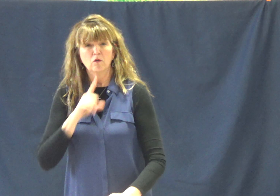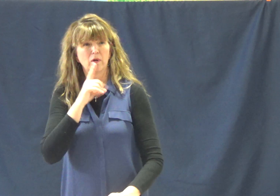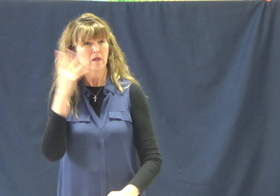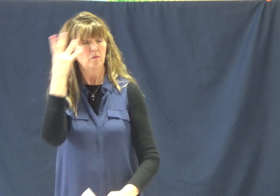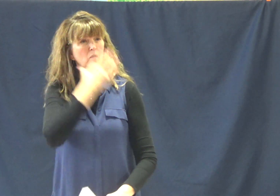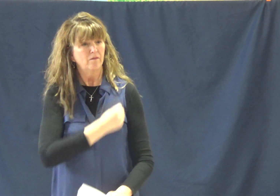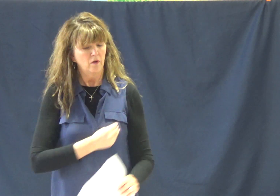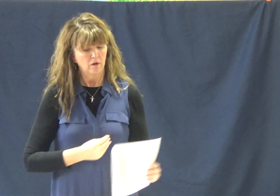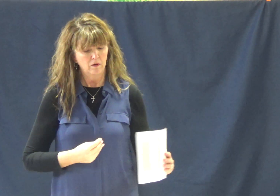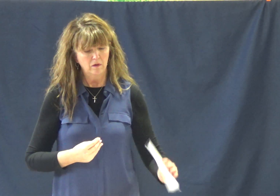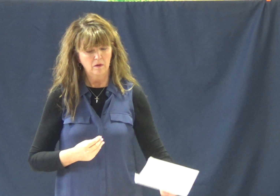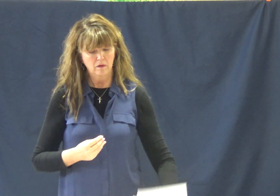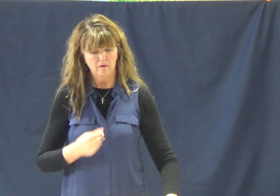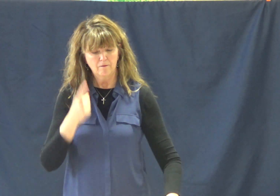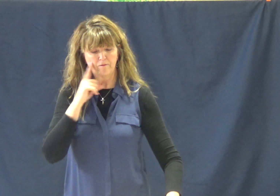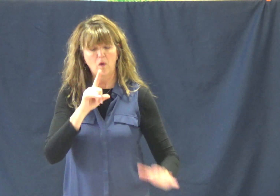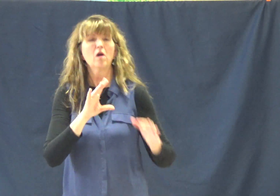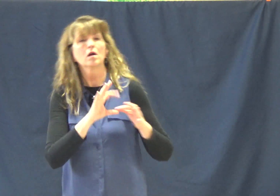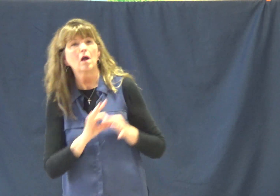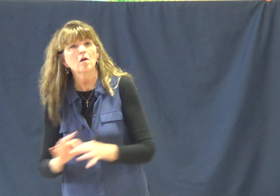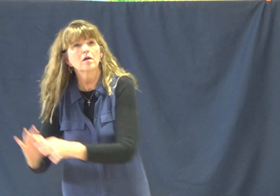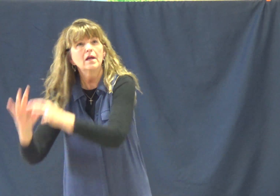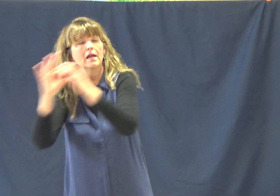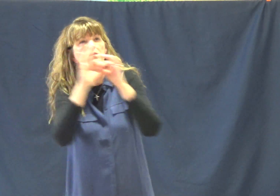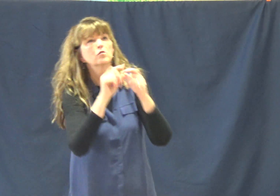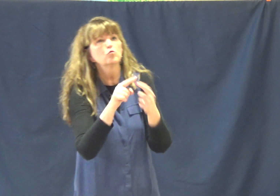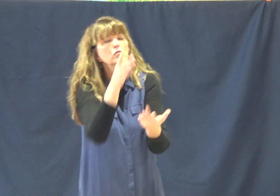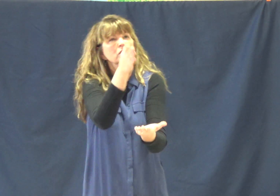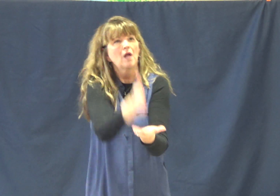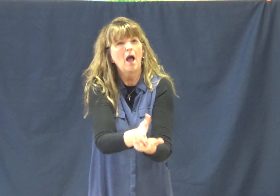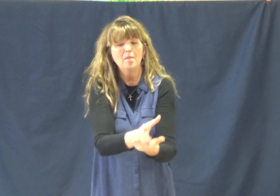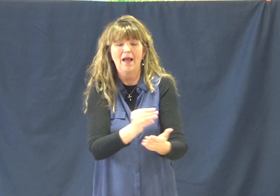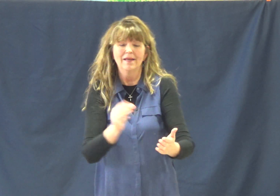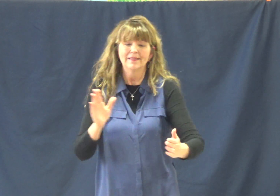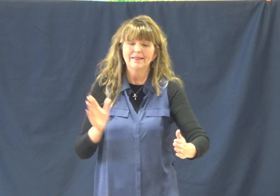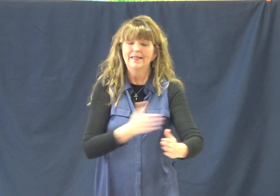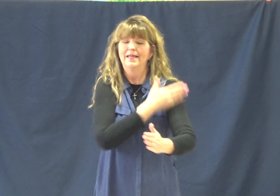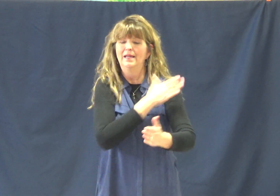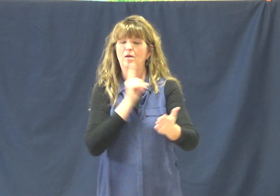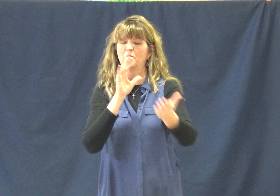churches still use this practice of singing these short doxologies.